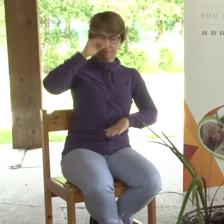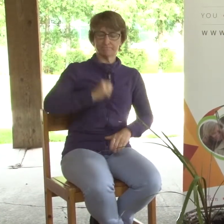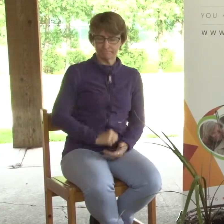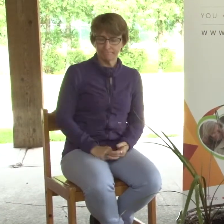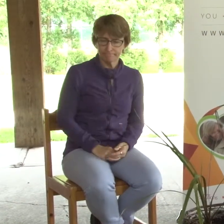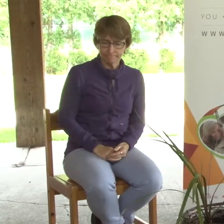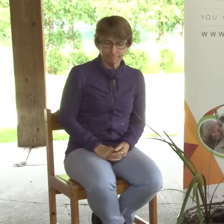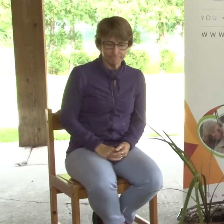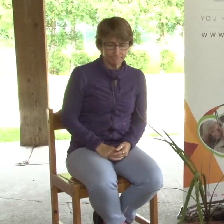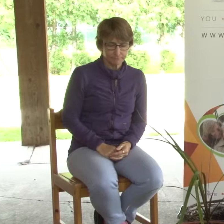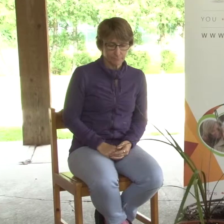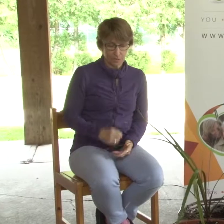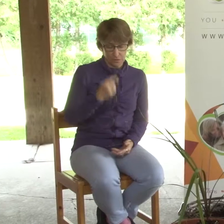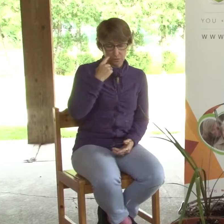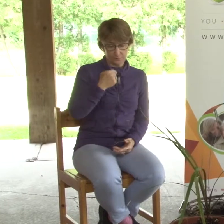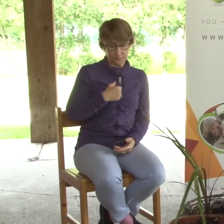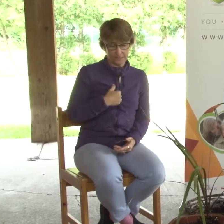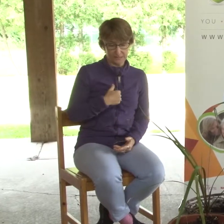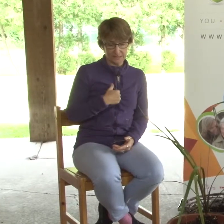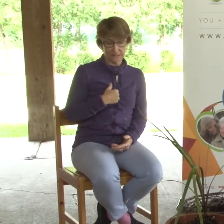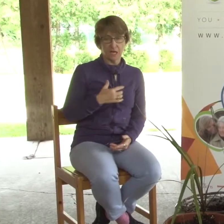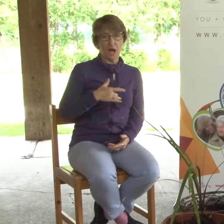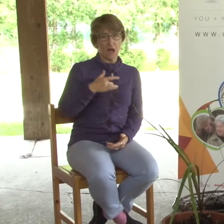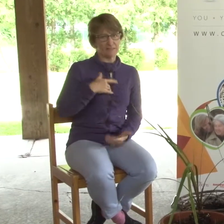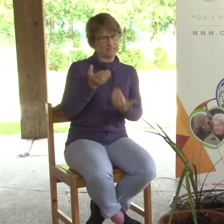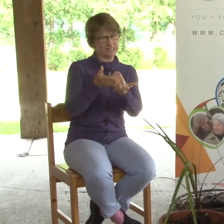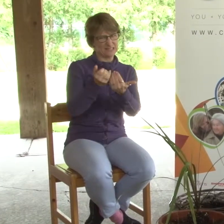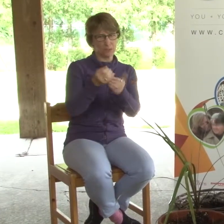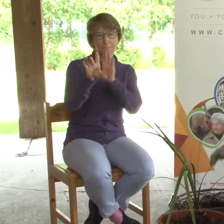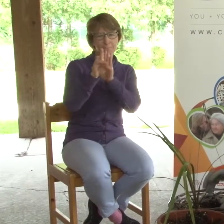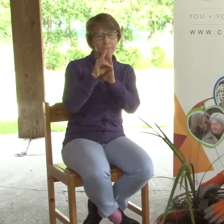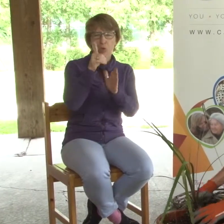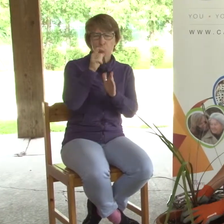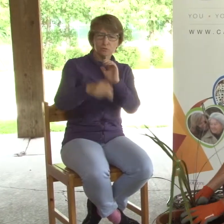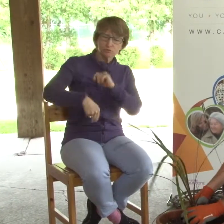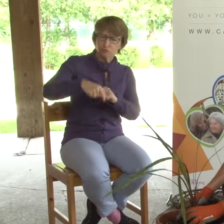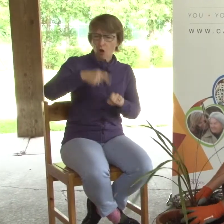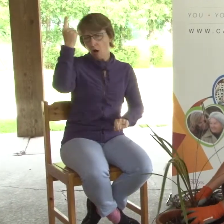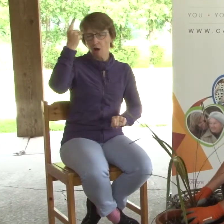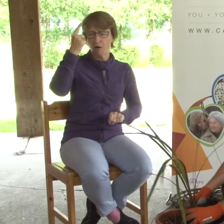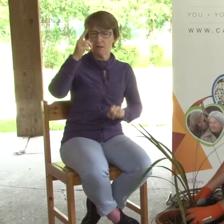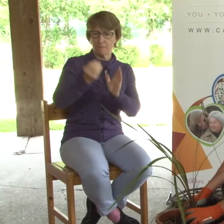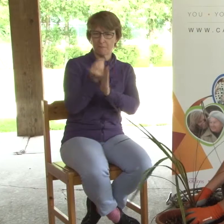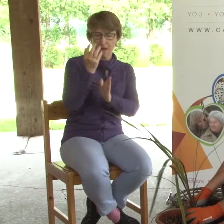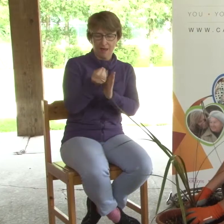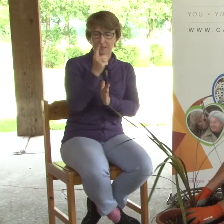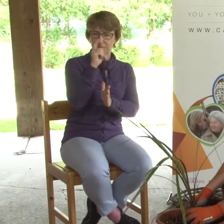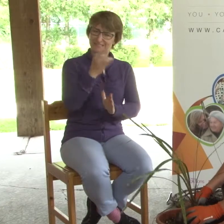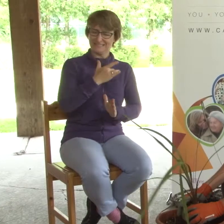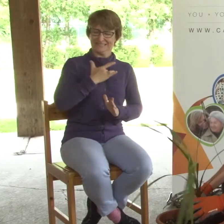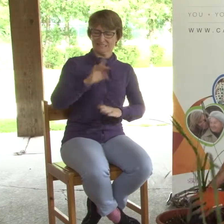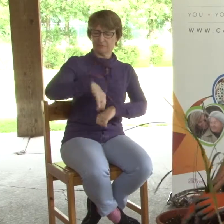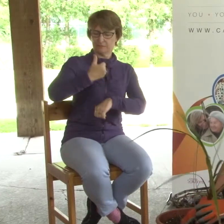arrangement. So for me, I always find it easier to start with the tallest plants first, because normally they go into the center